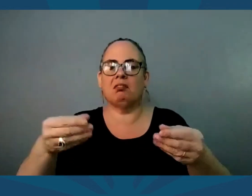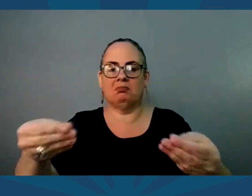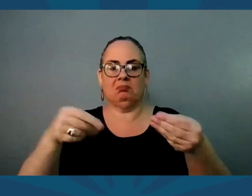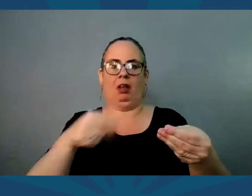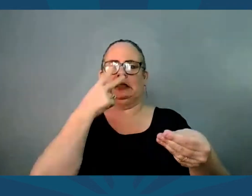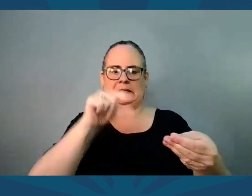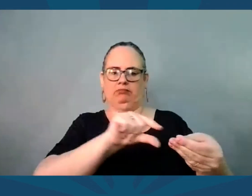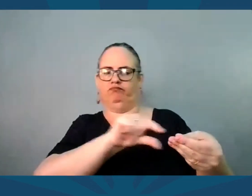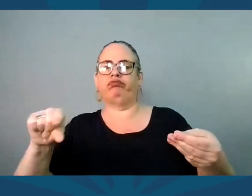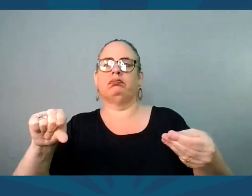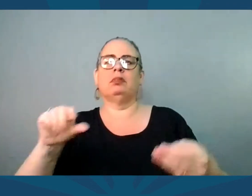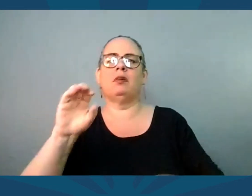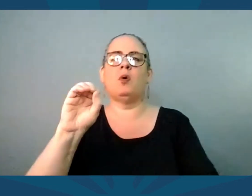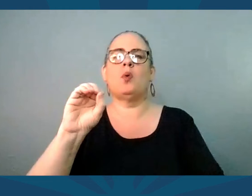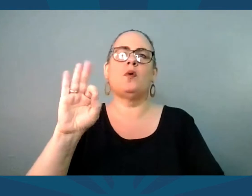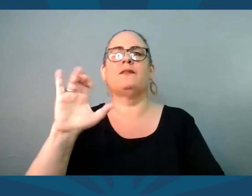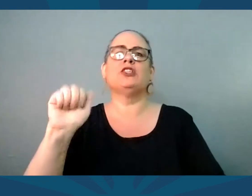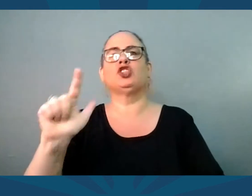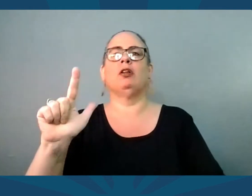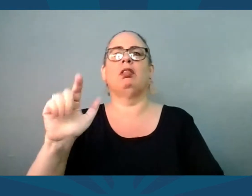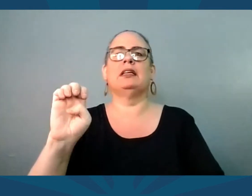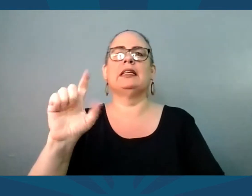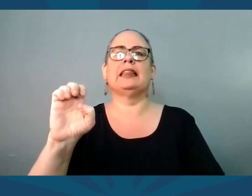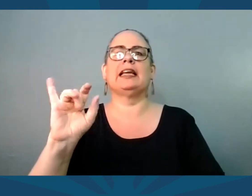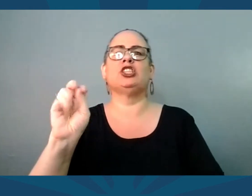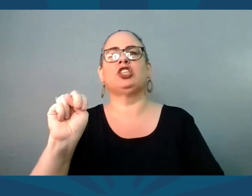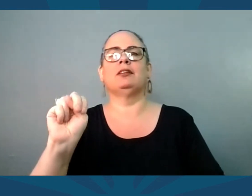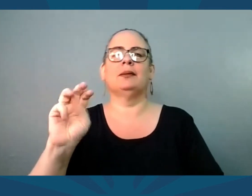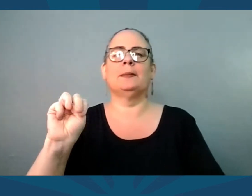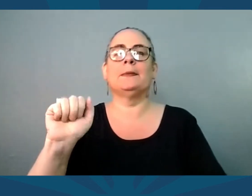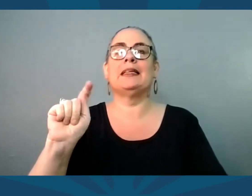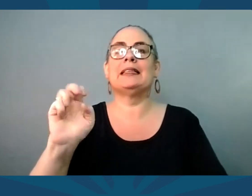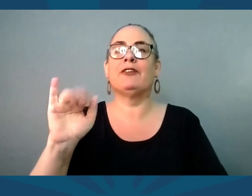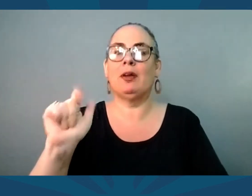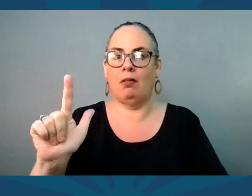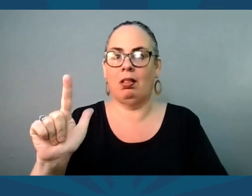Any mailing to the elector marked official election material.